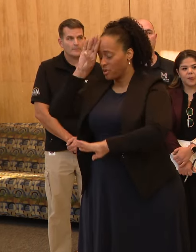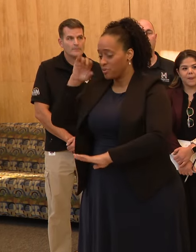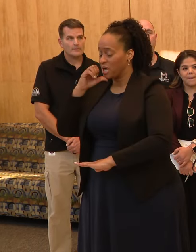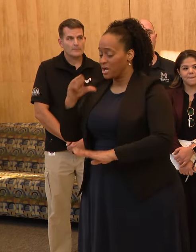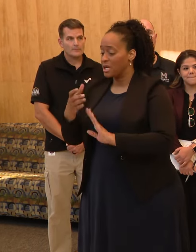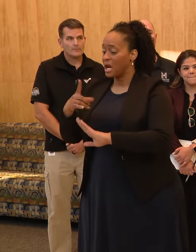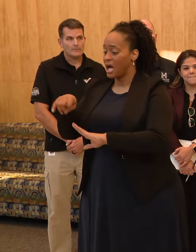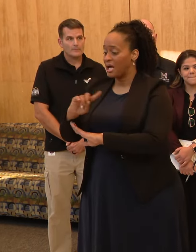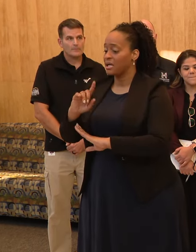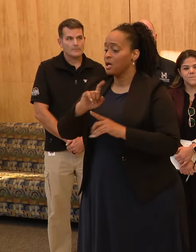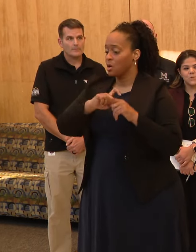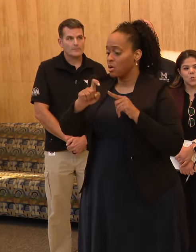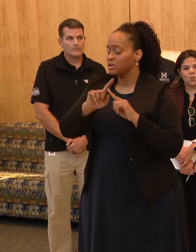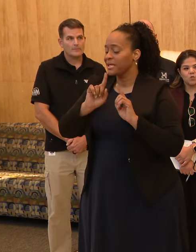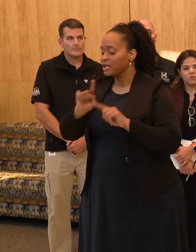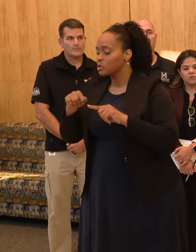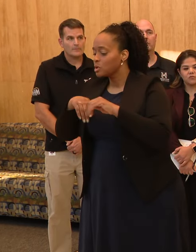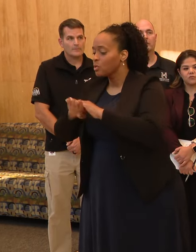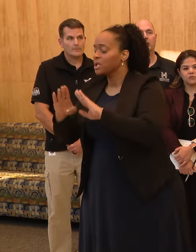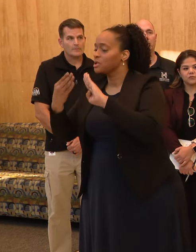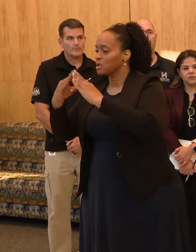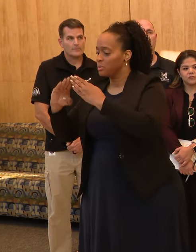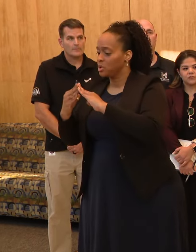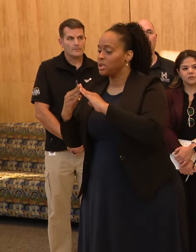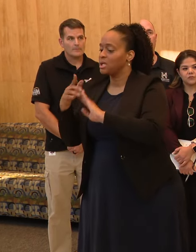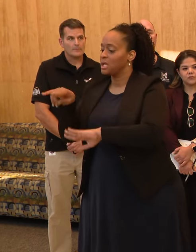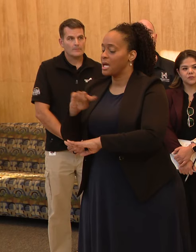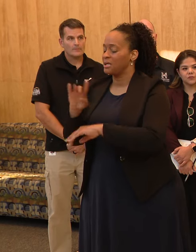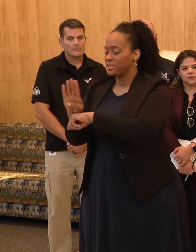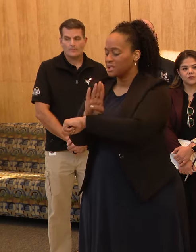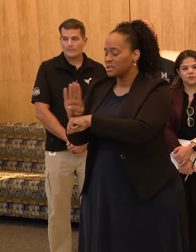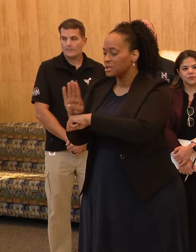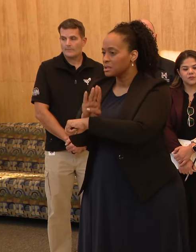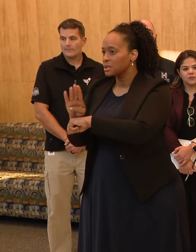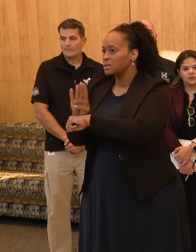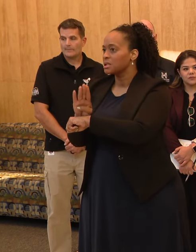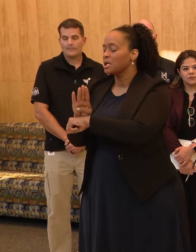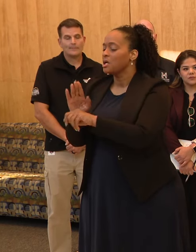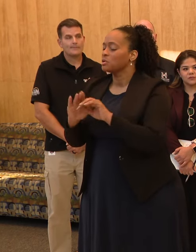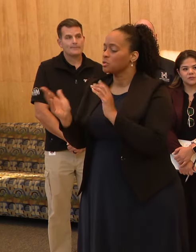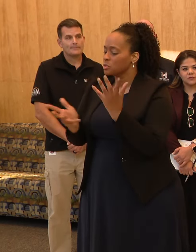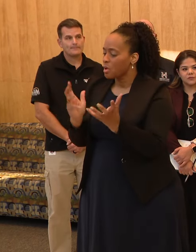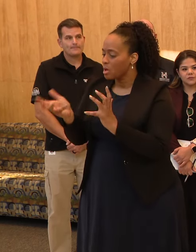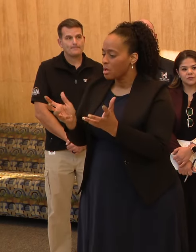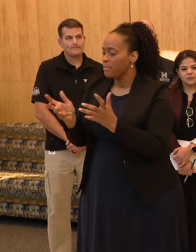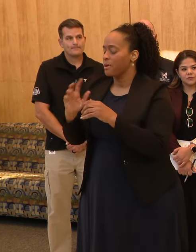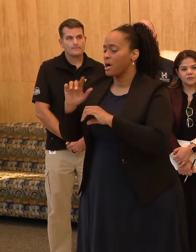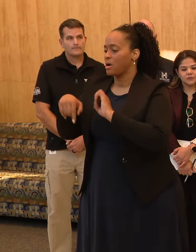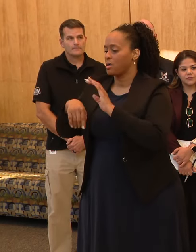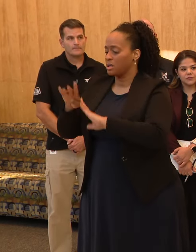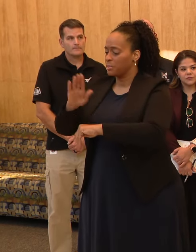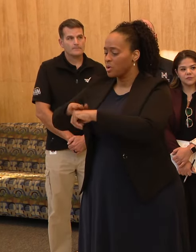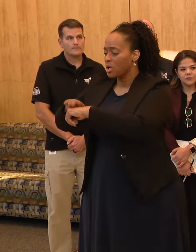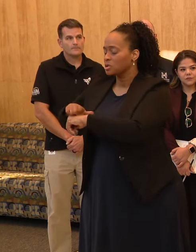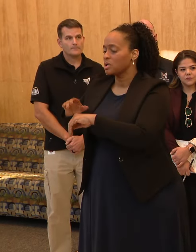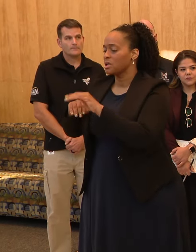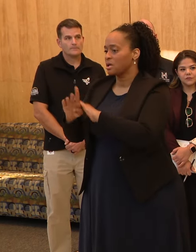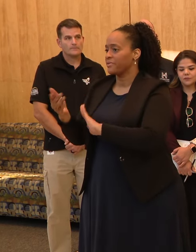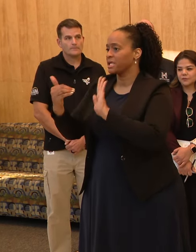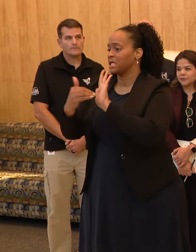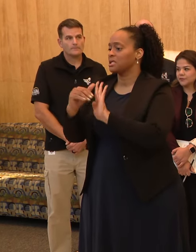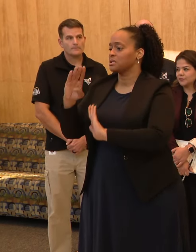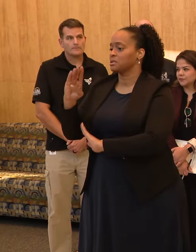calls, they actually go into the community and businesses to talk about the precaution against